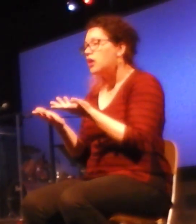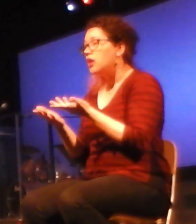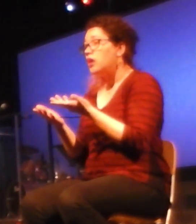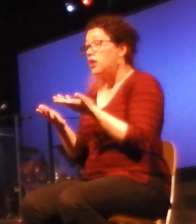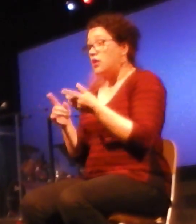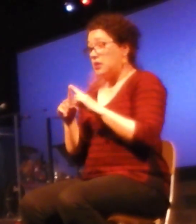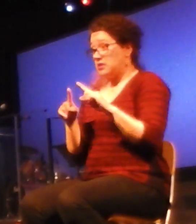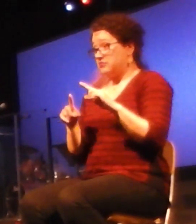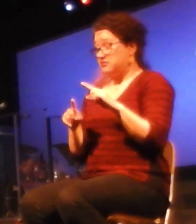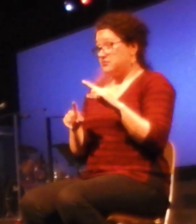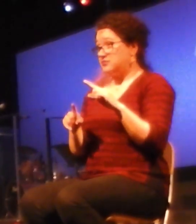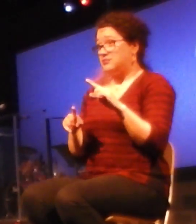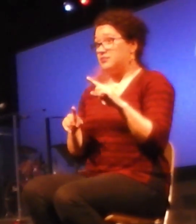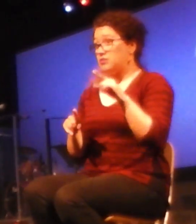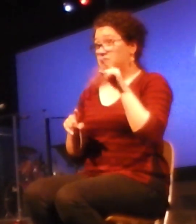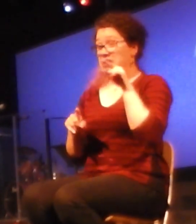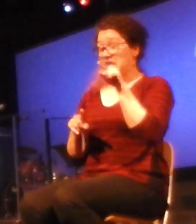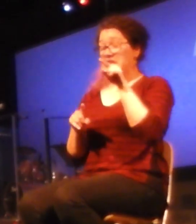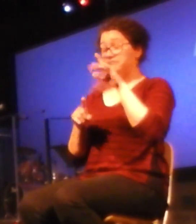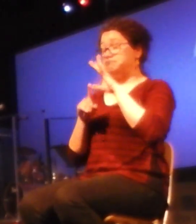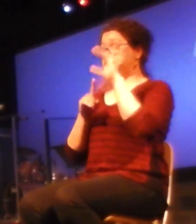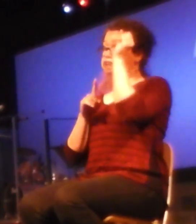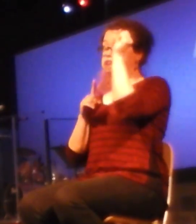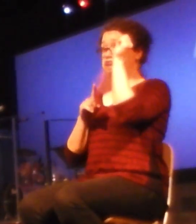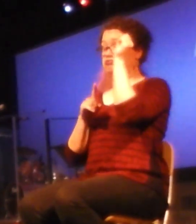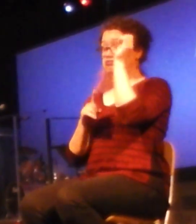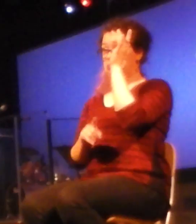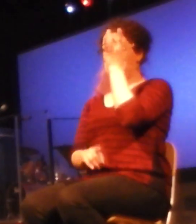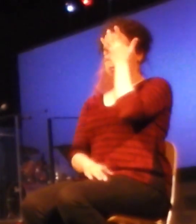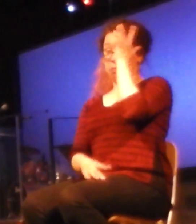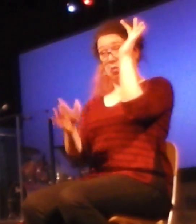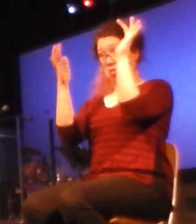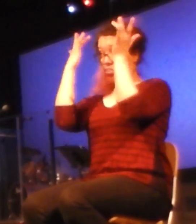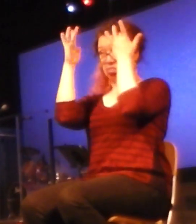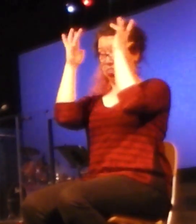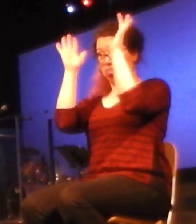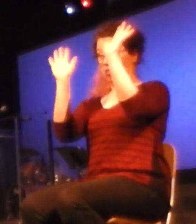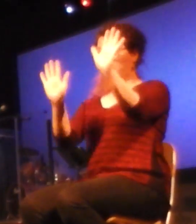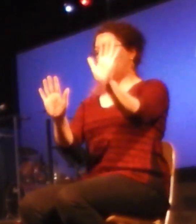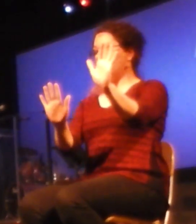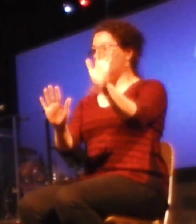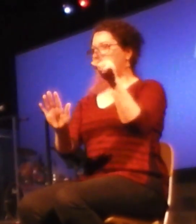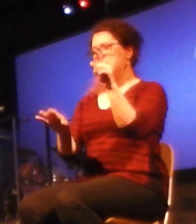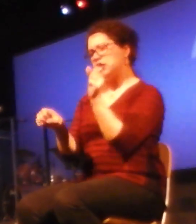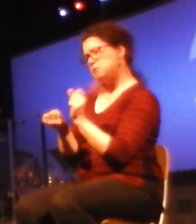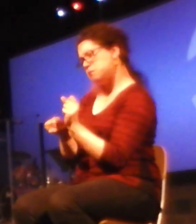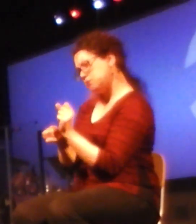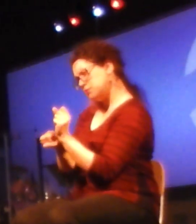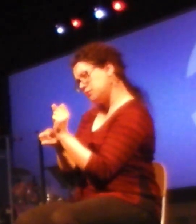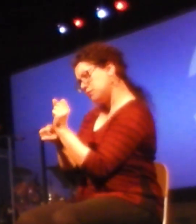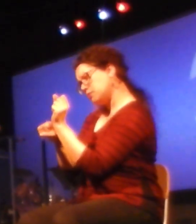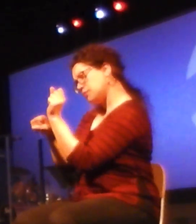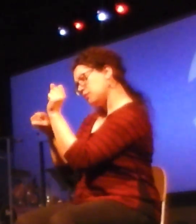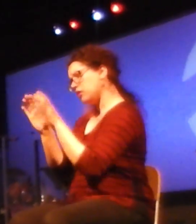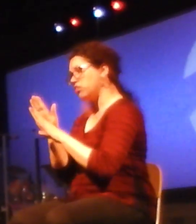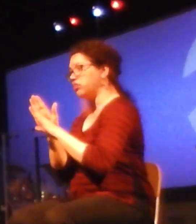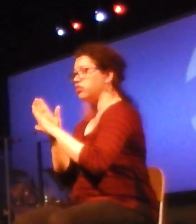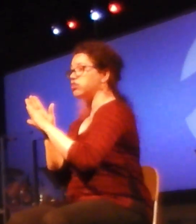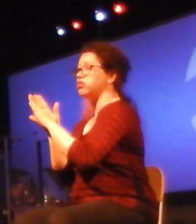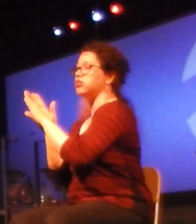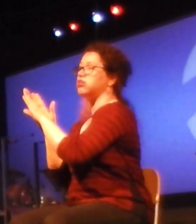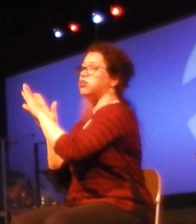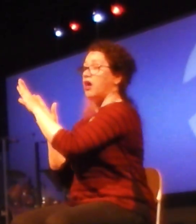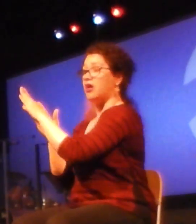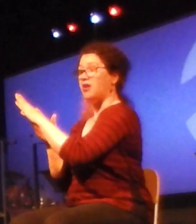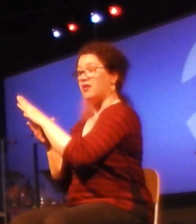in my dad's overachieving, annoying brilliance, he just works his way up and up and up and up